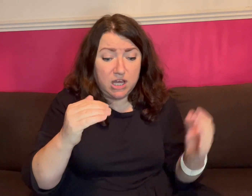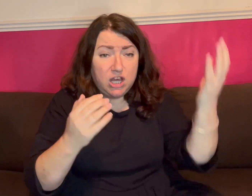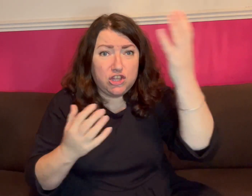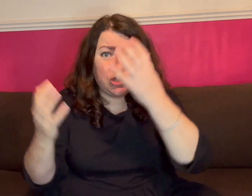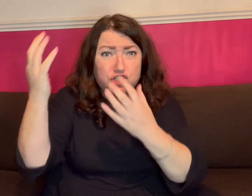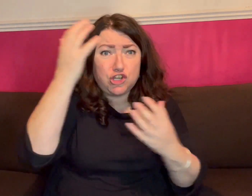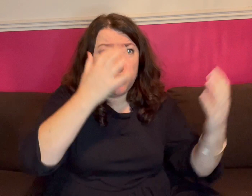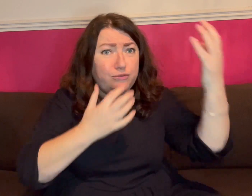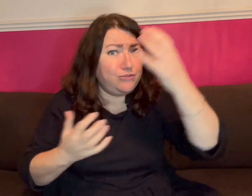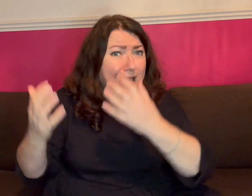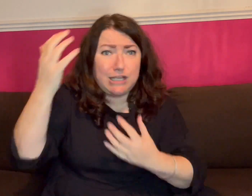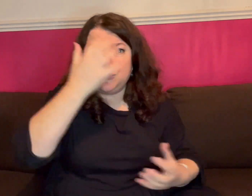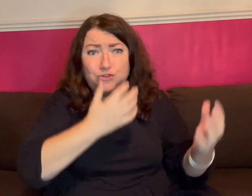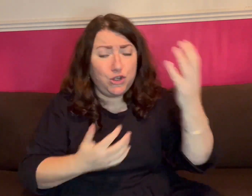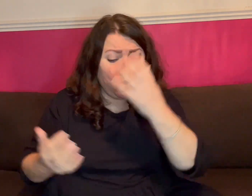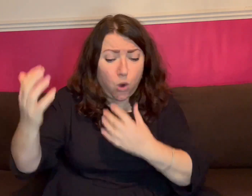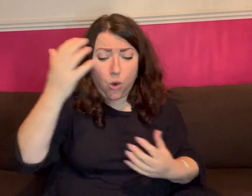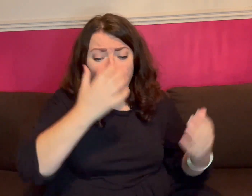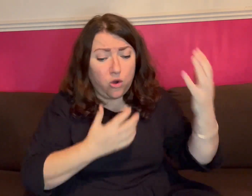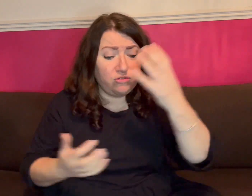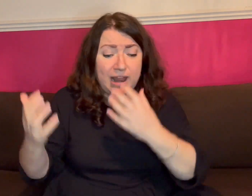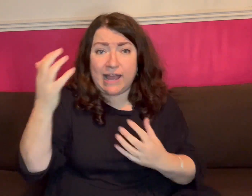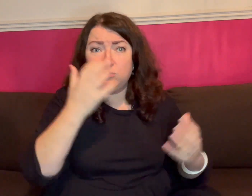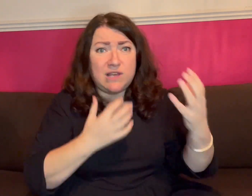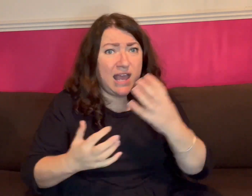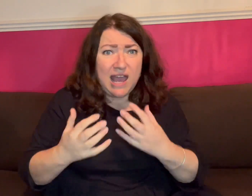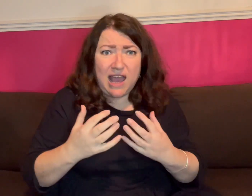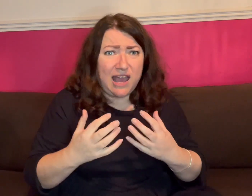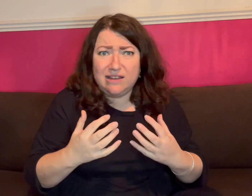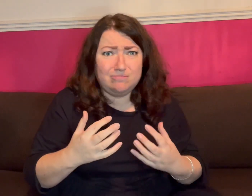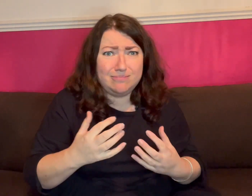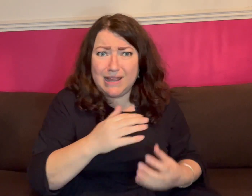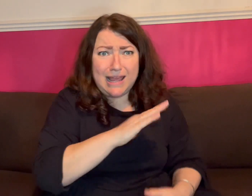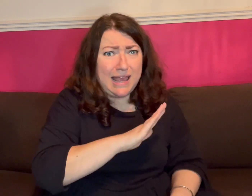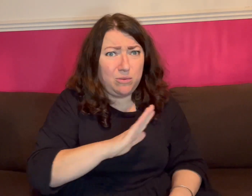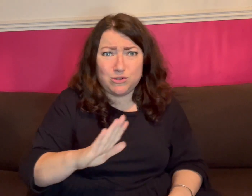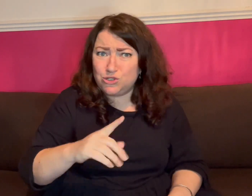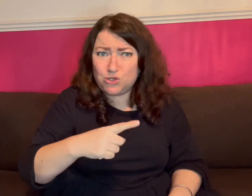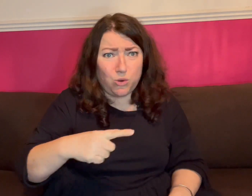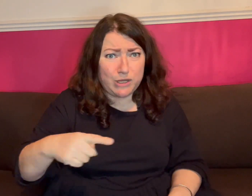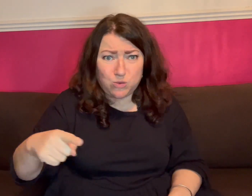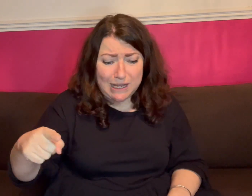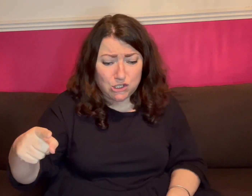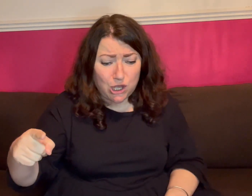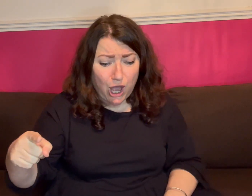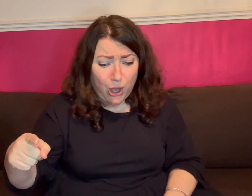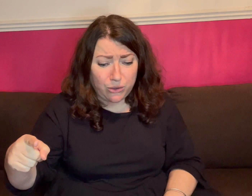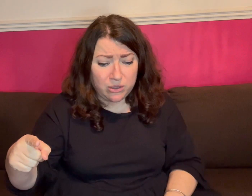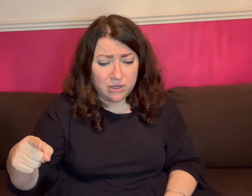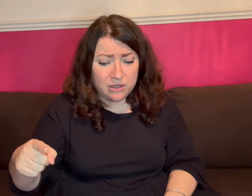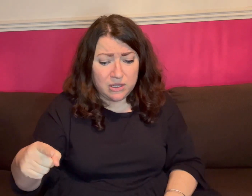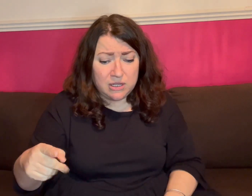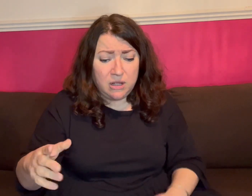The snowflakes flew all around and he wasn't sure which way to go.